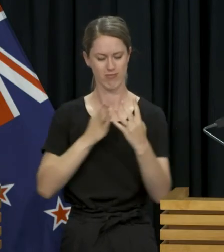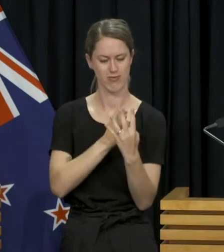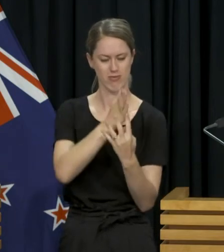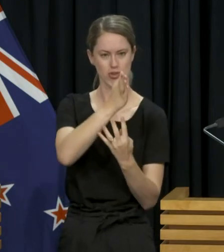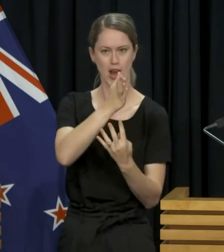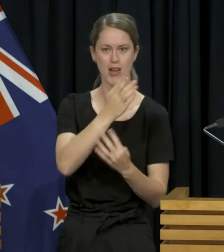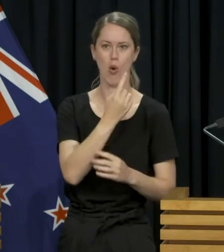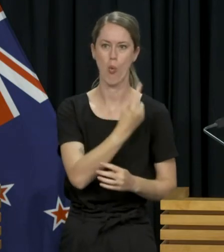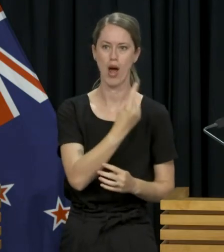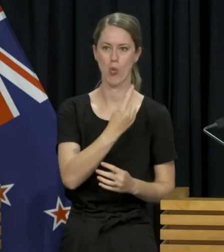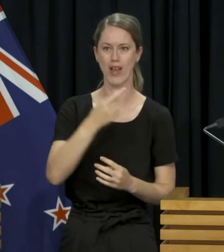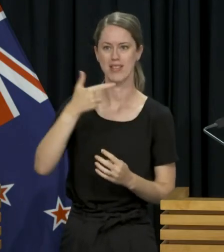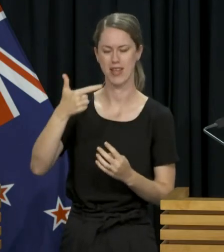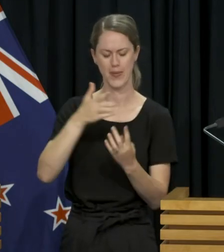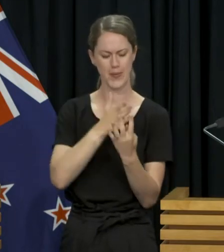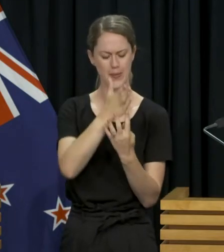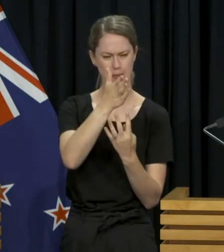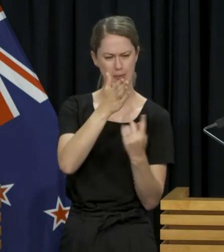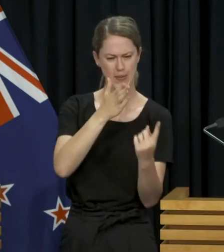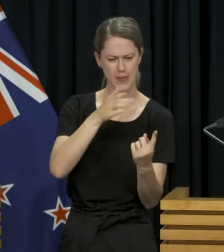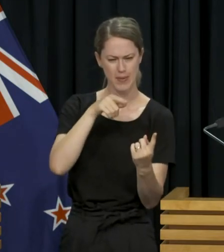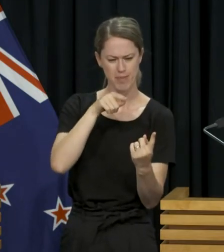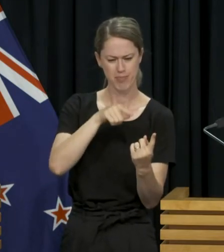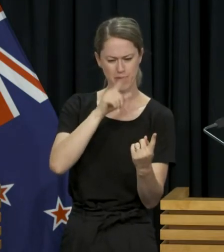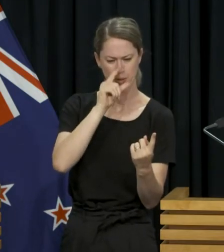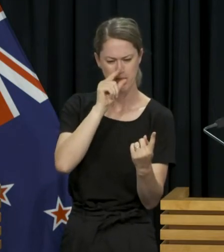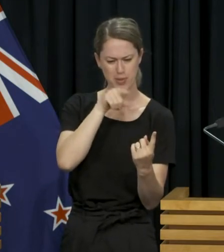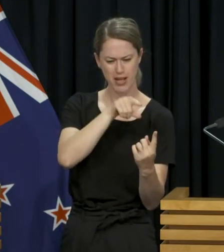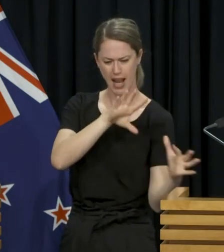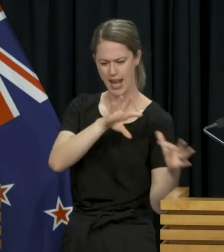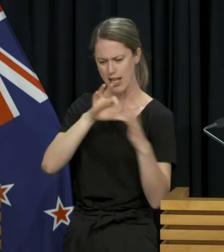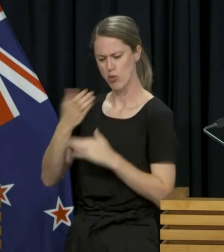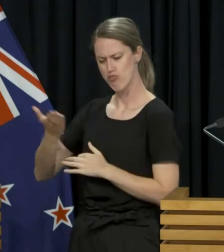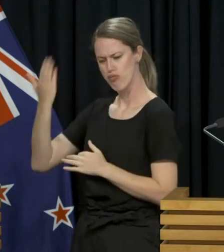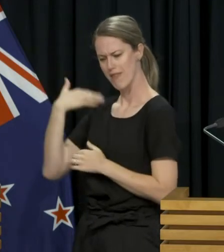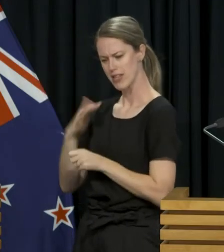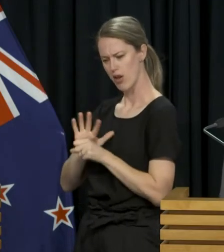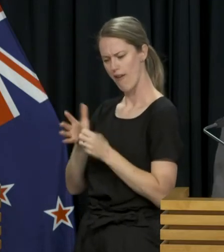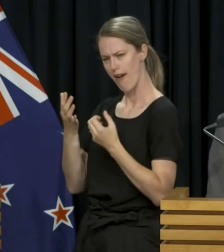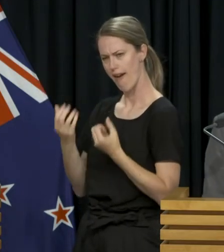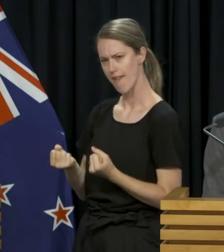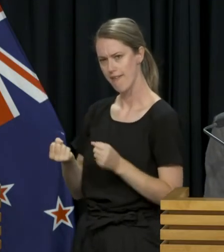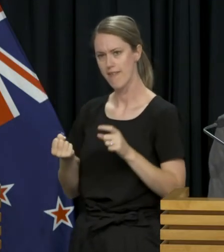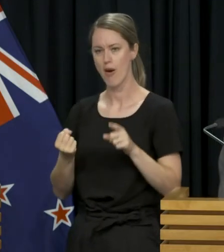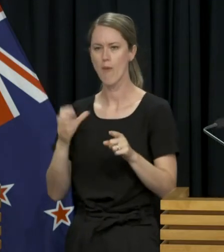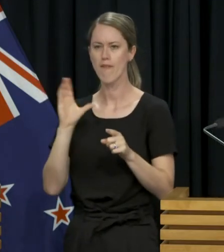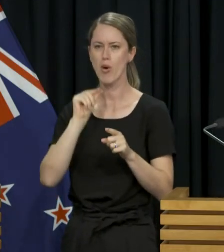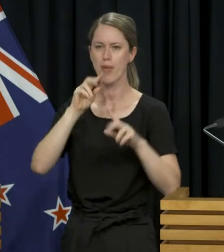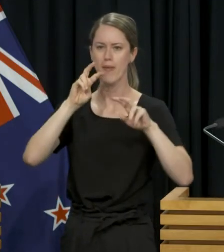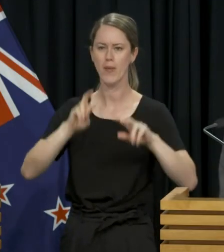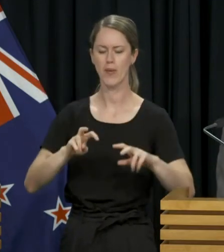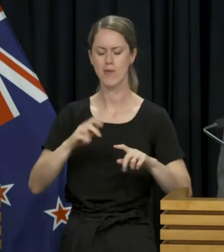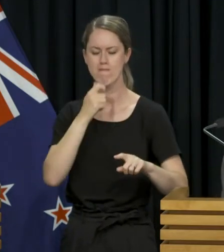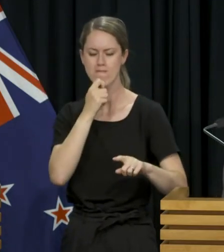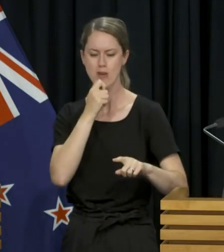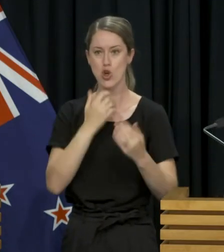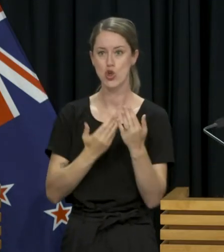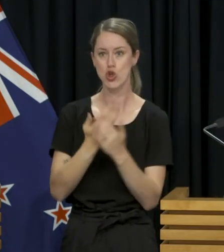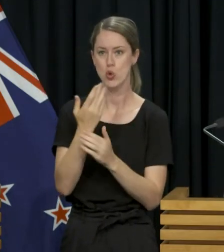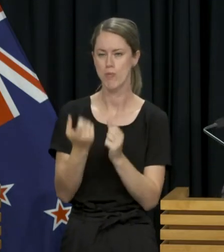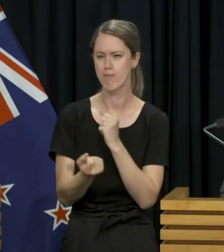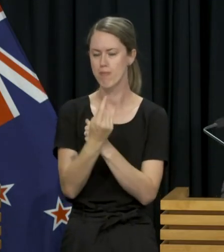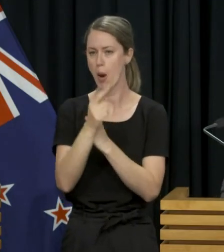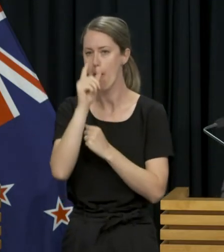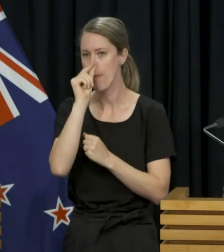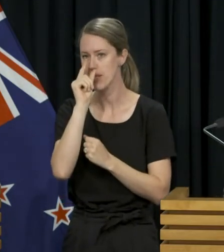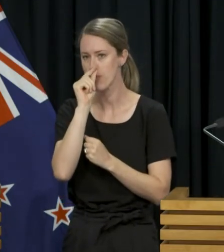last 2 months to see if there's any possible link to this new case. As part of that, one new line of inquiry is the